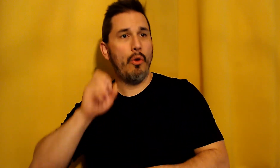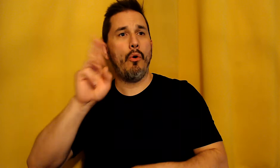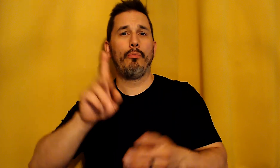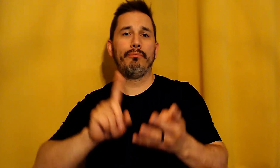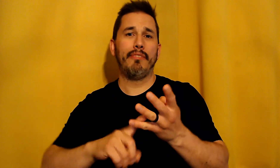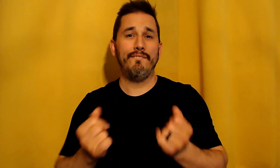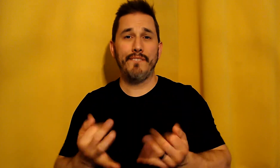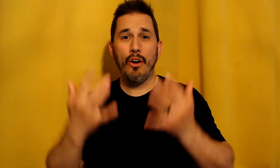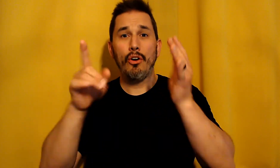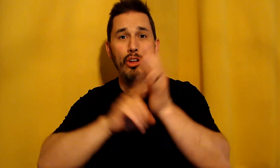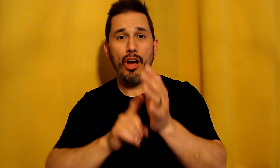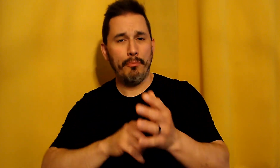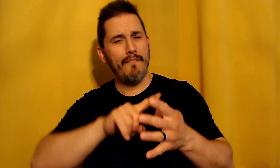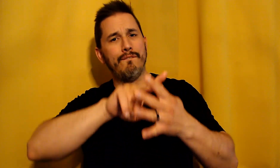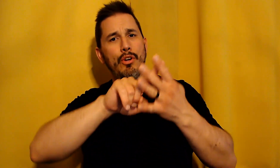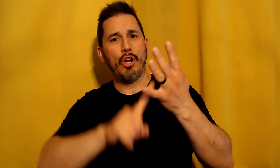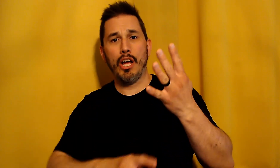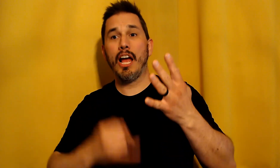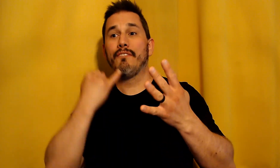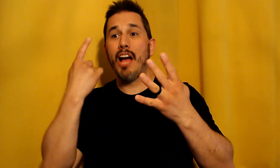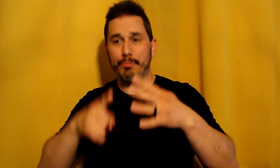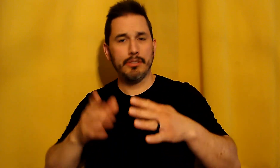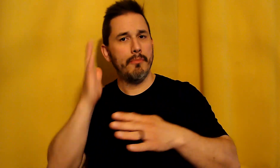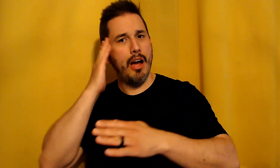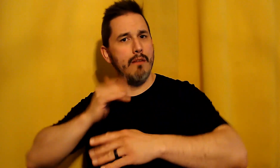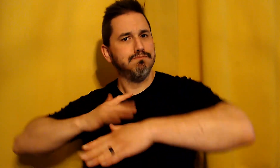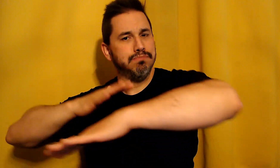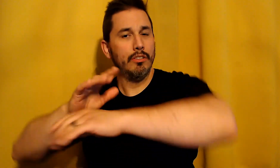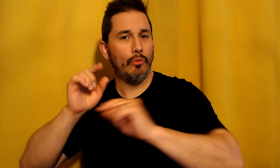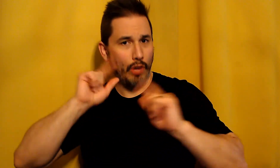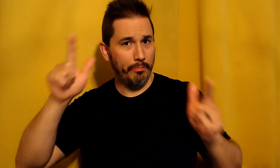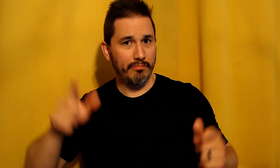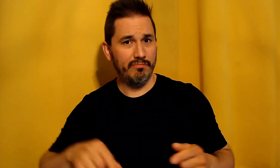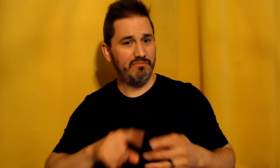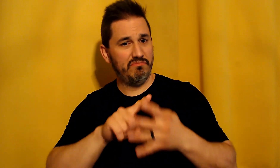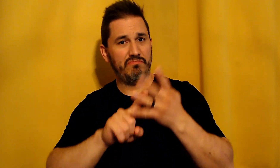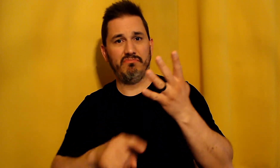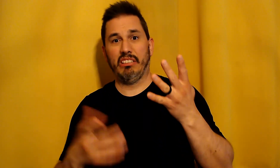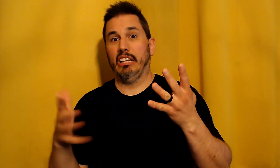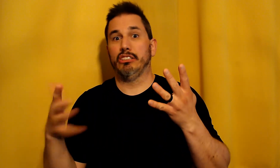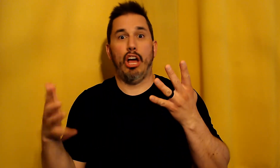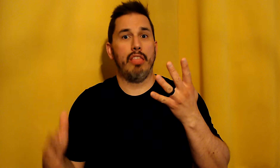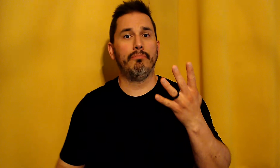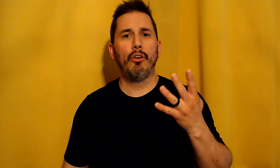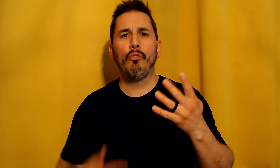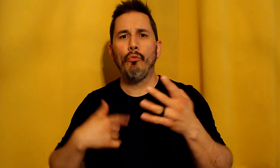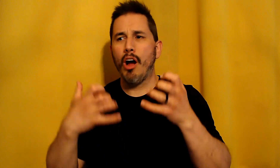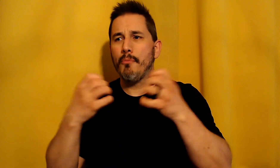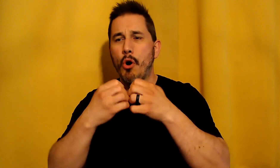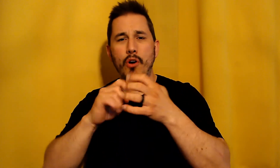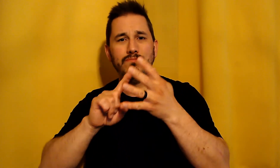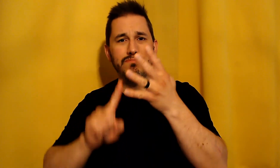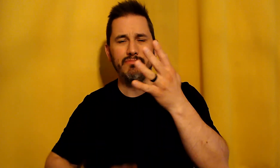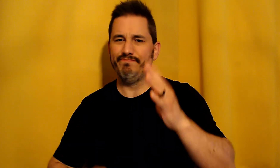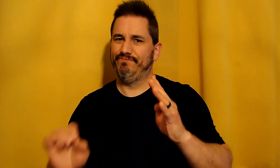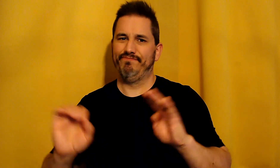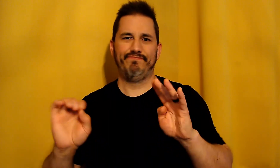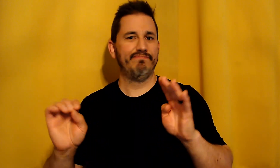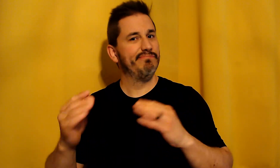on your TTY, or even from a fire alarm. So you'd be limited to those four kinds of alerts. If you wanted more,